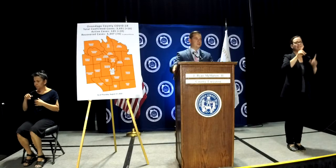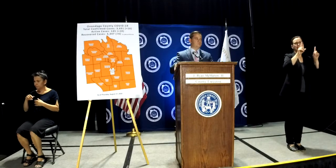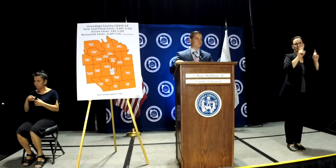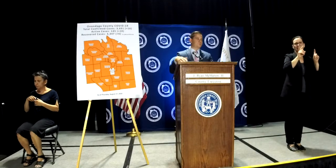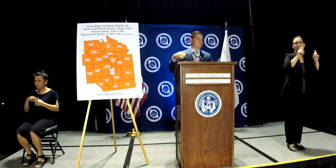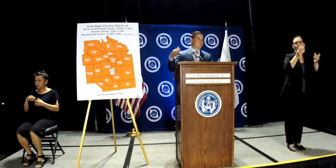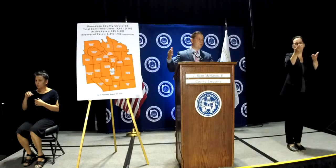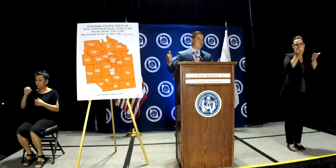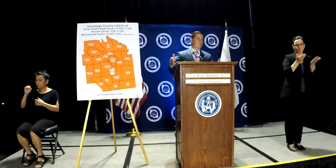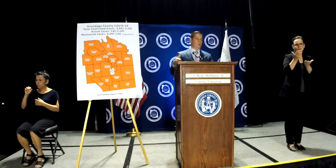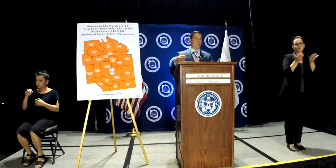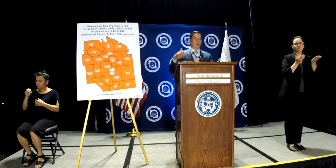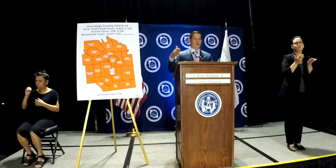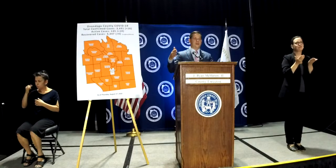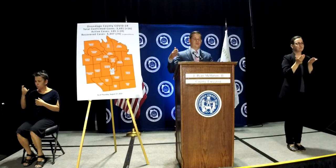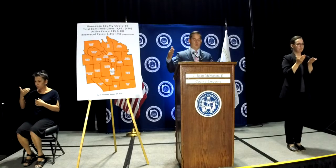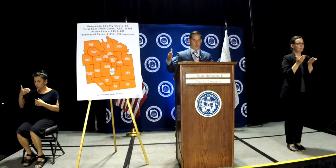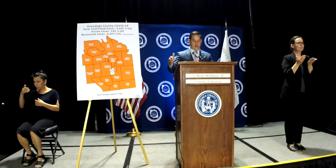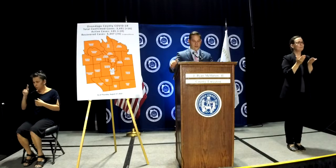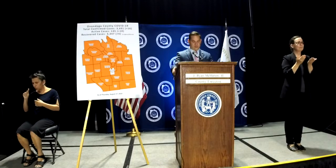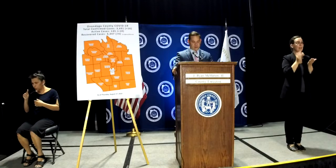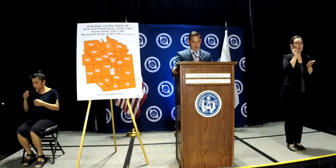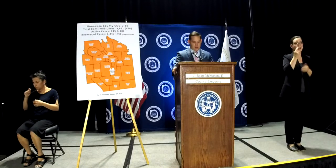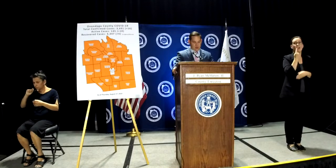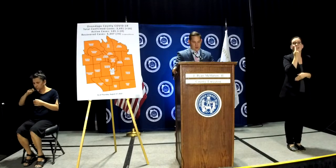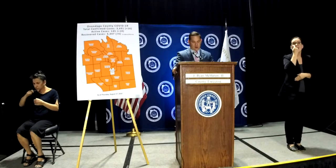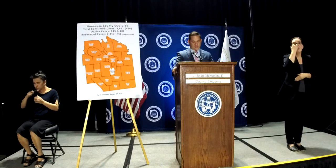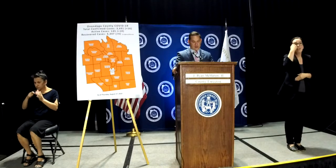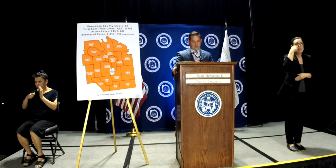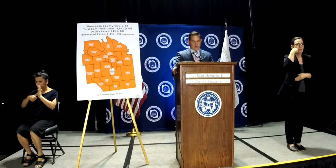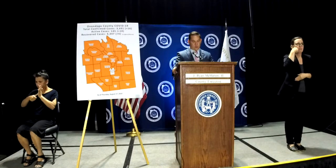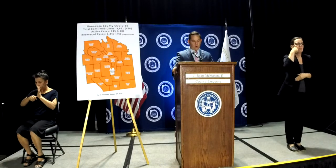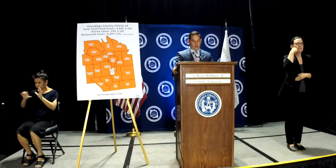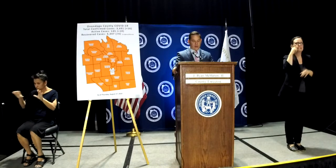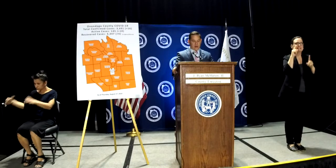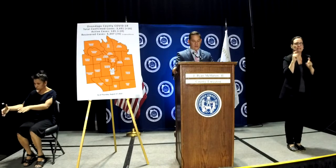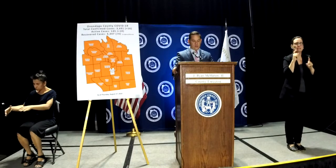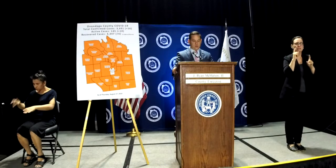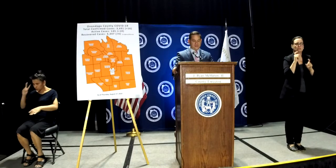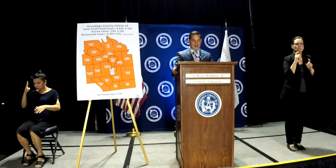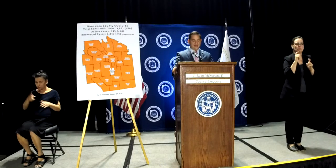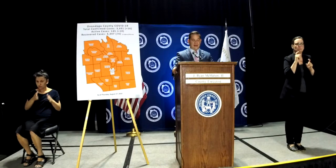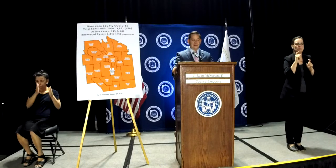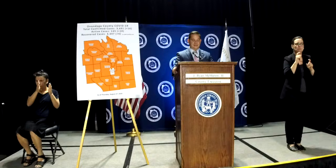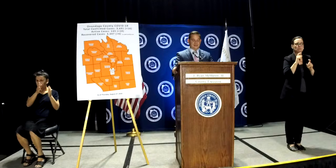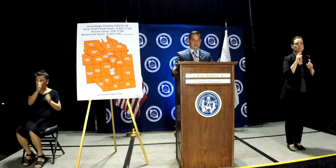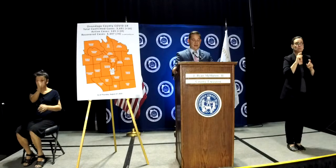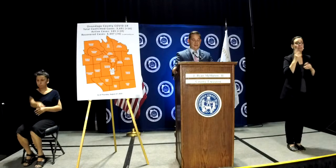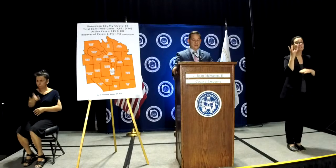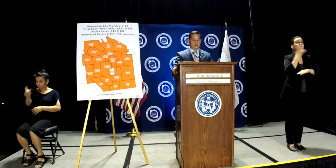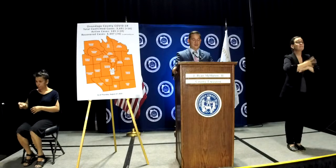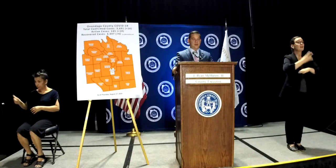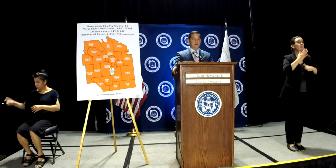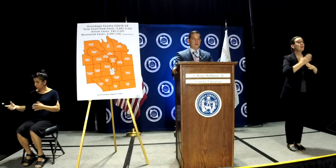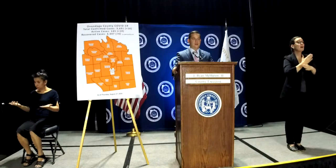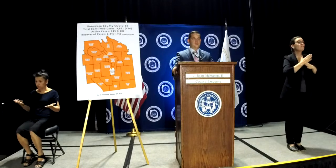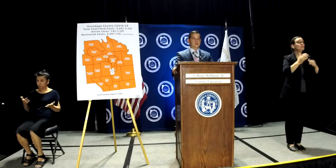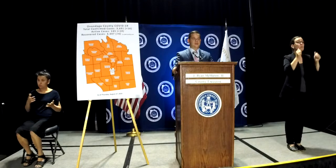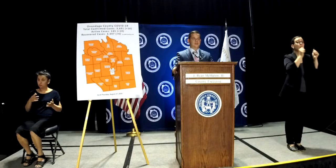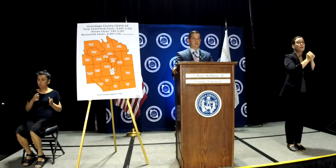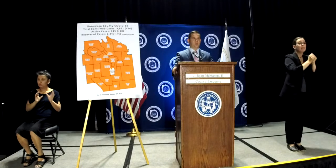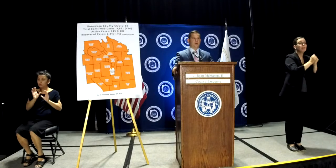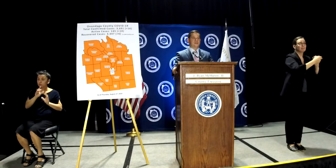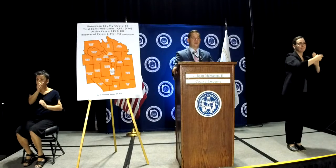that gets reported different ways. Our 7-day rolling average with diagnostic tests